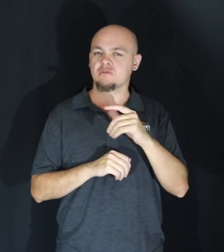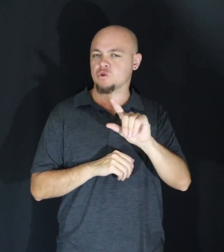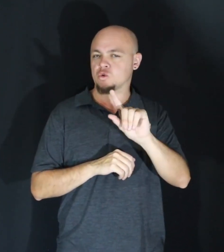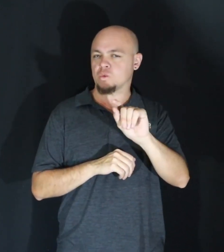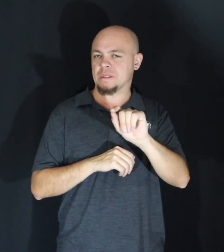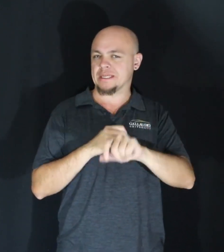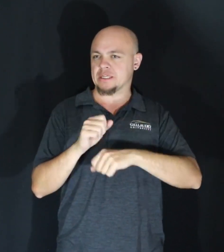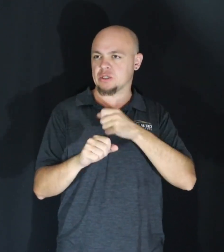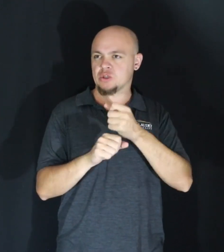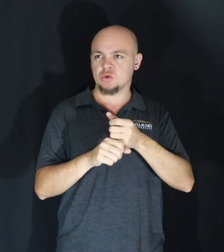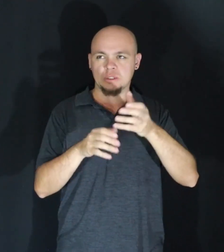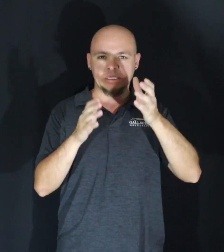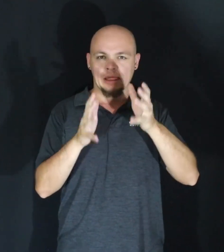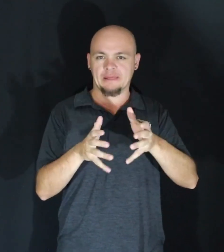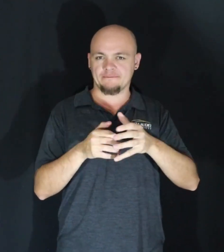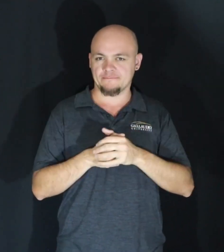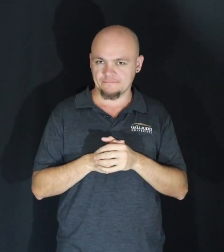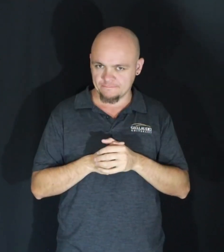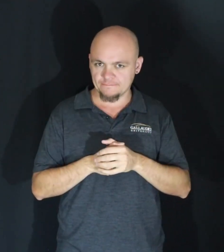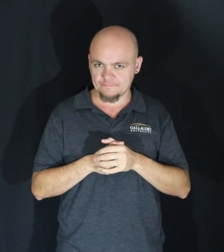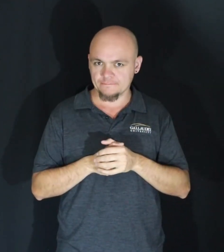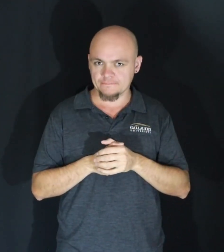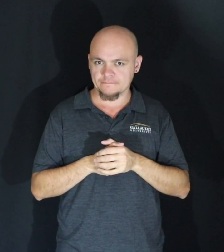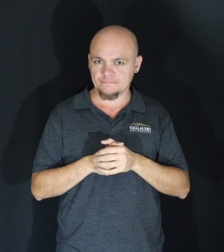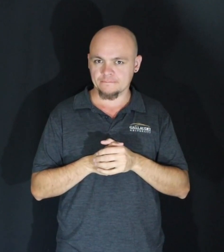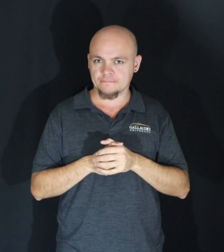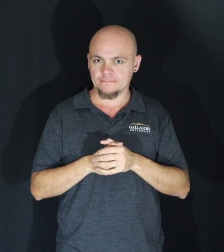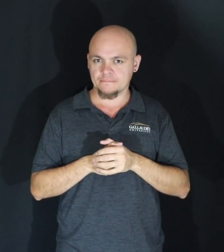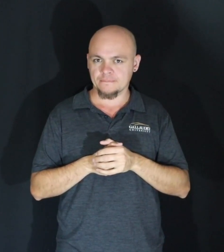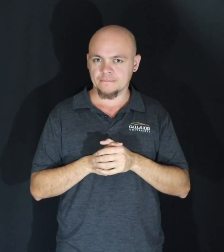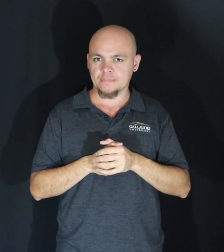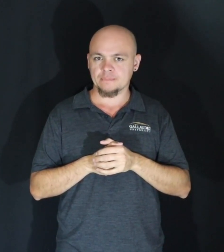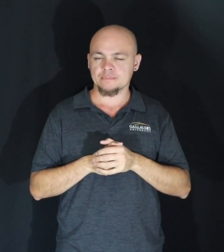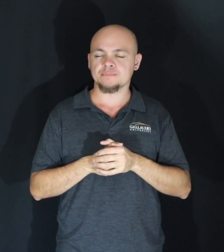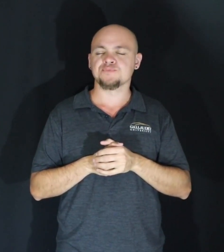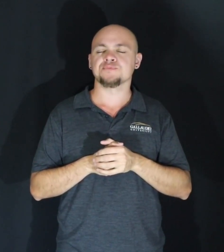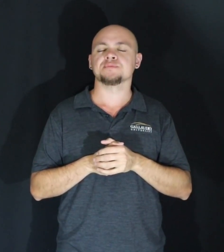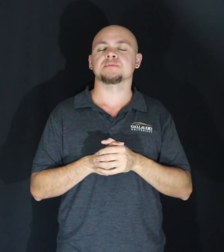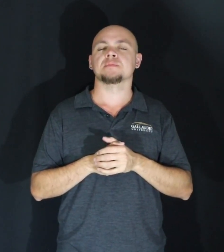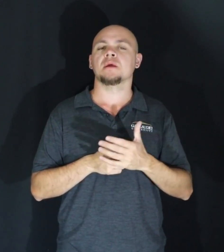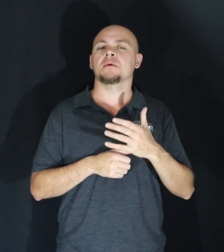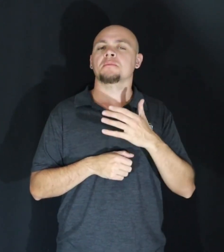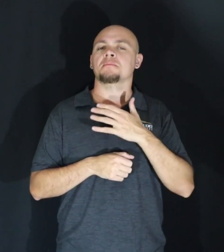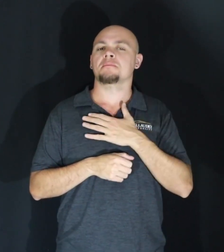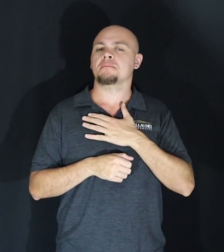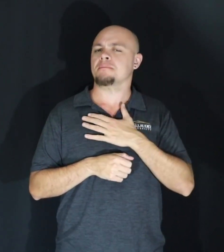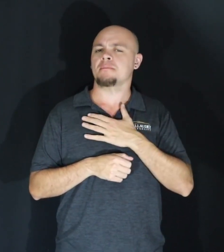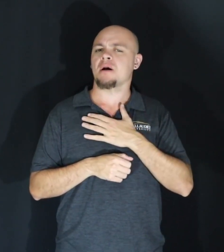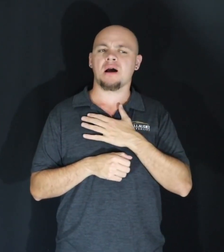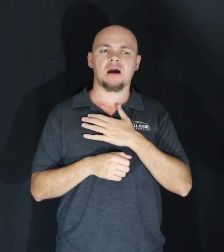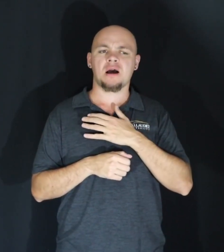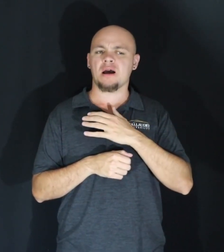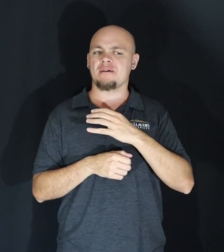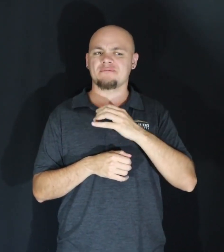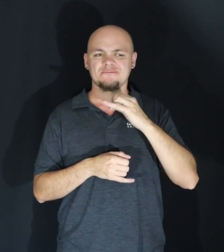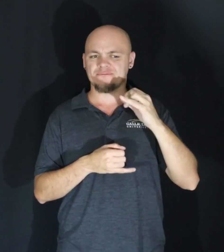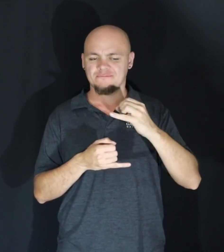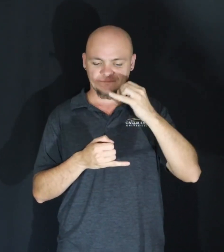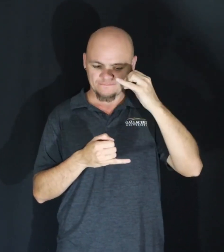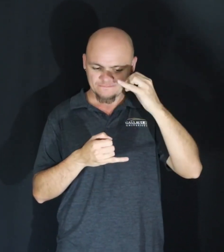left, this final quarter of my life, what would my final symphonic movement